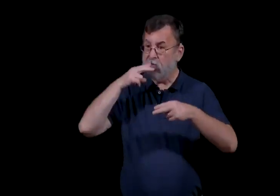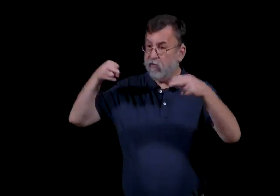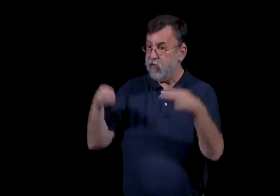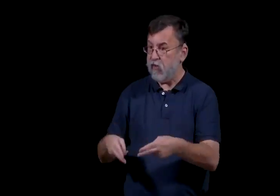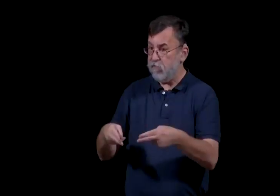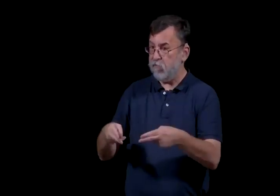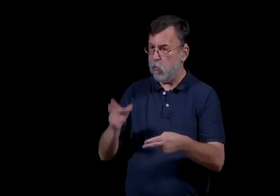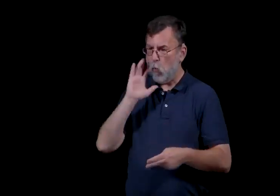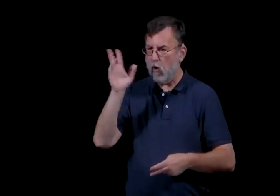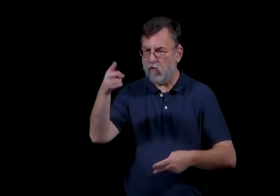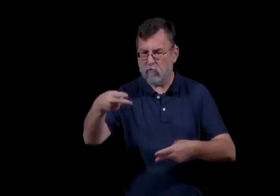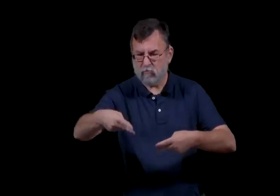The thief